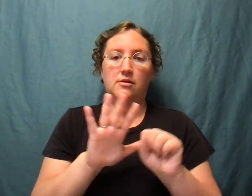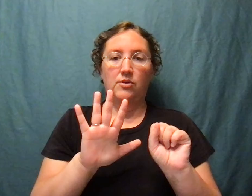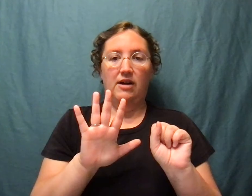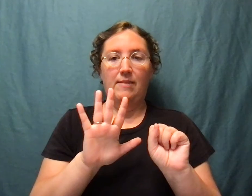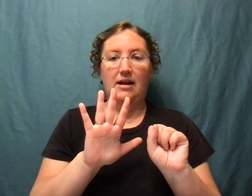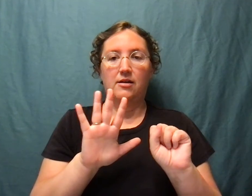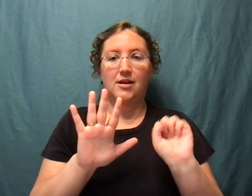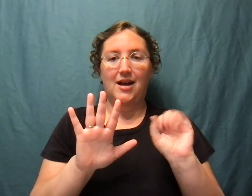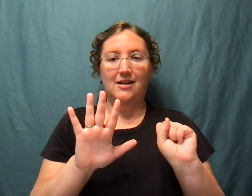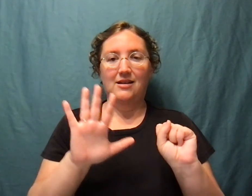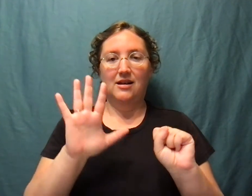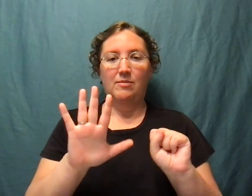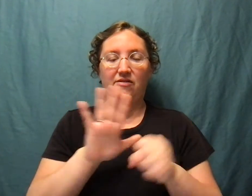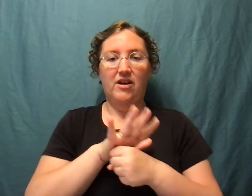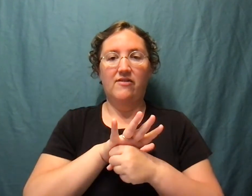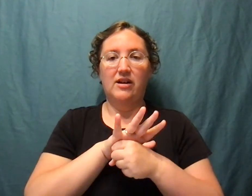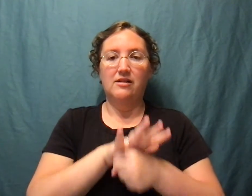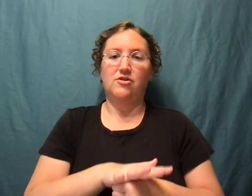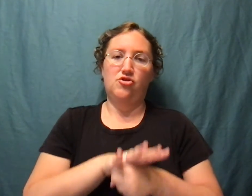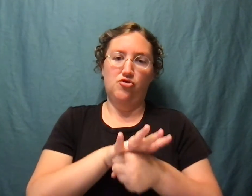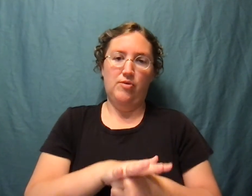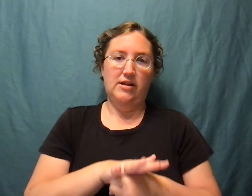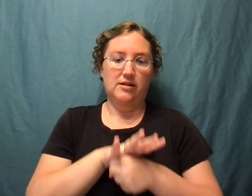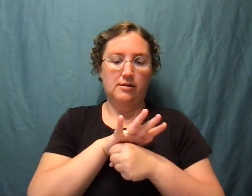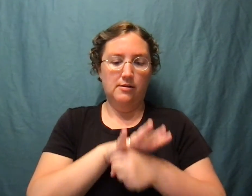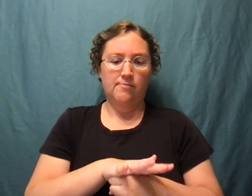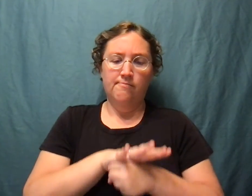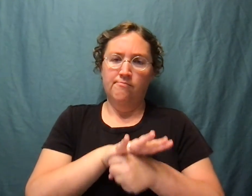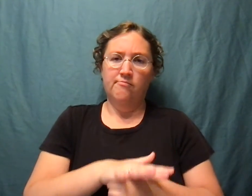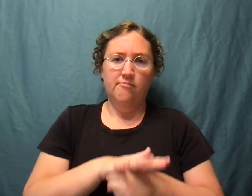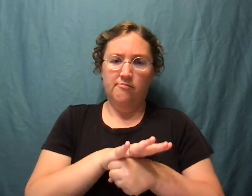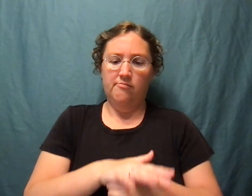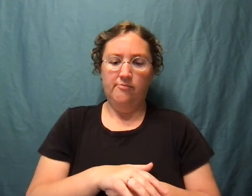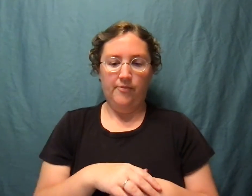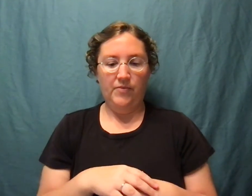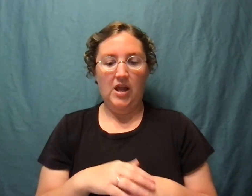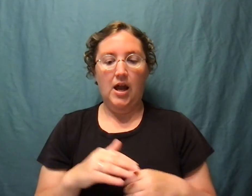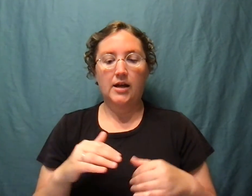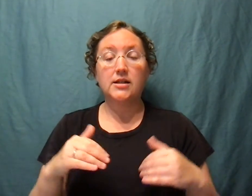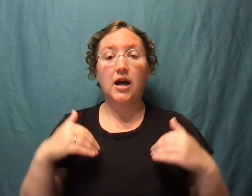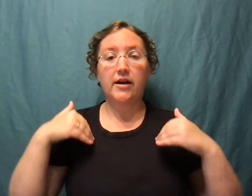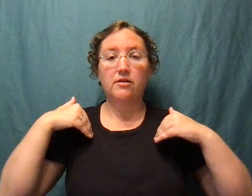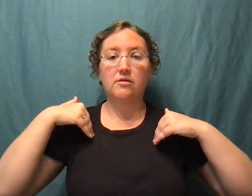have my S hand and my 5 hand. Stressed. And tired.